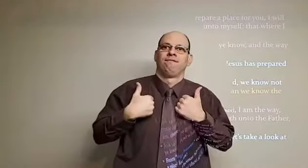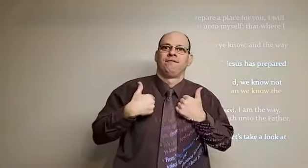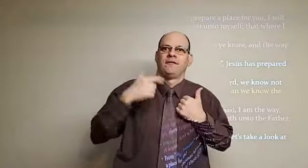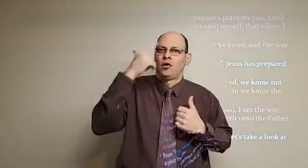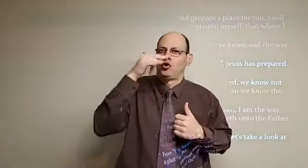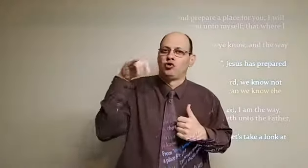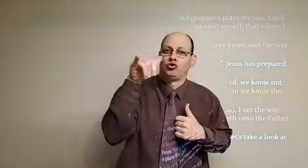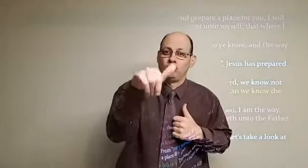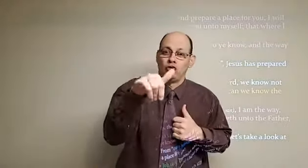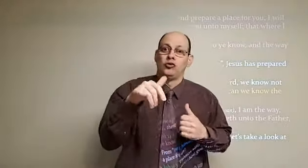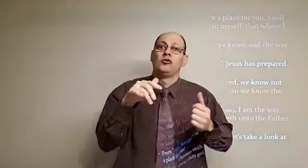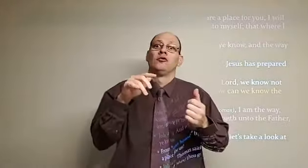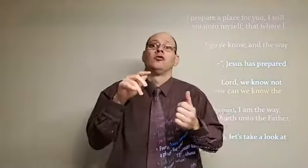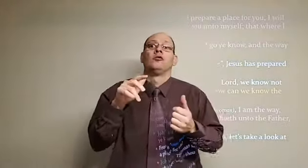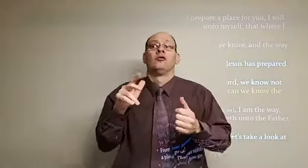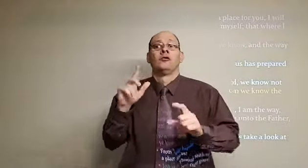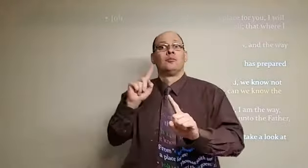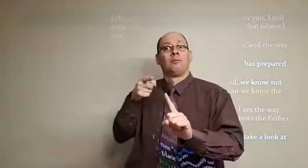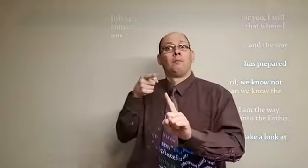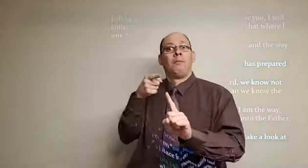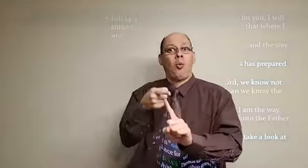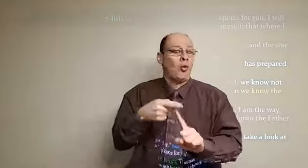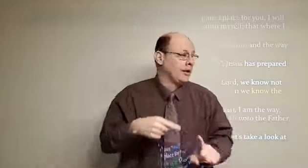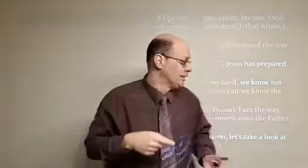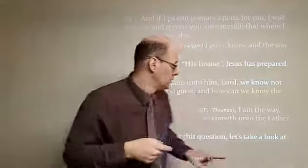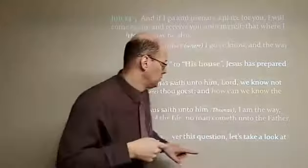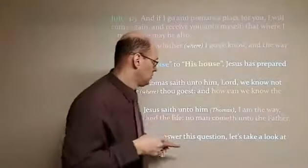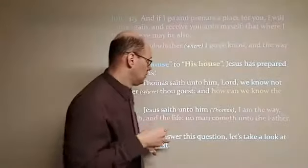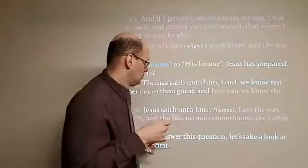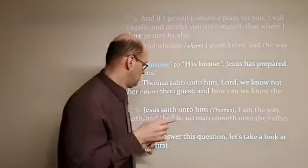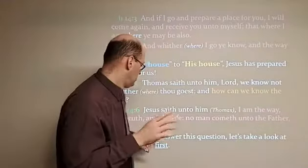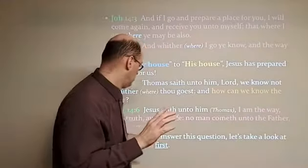what about eternal life that's the question and more specifically